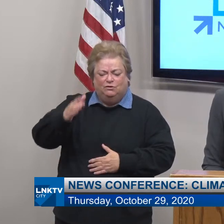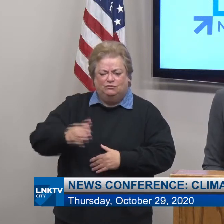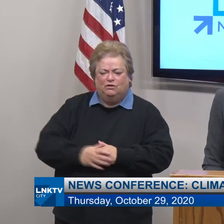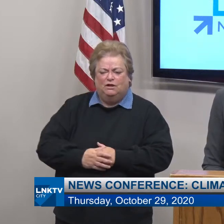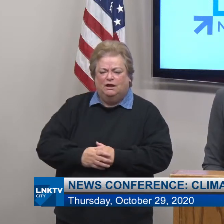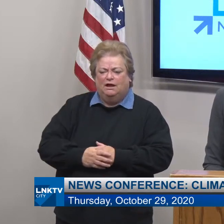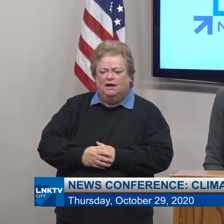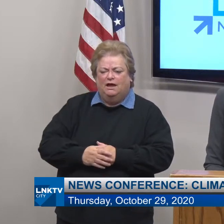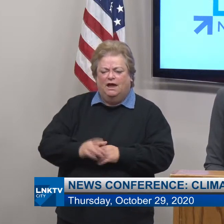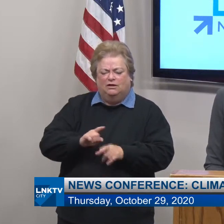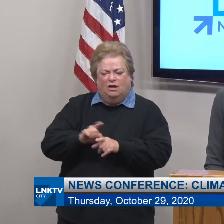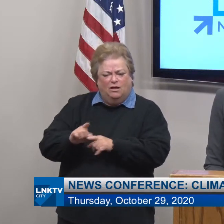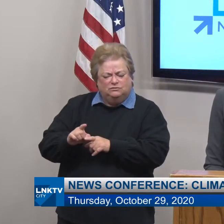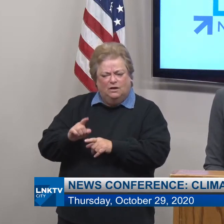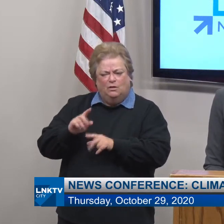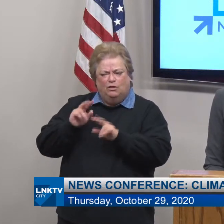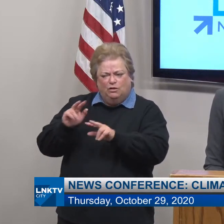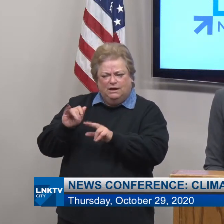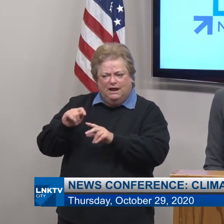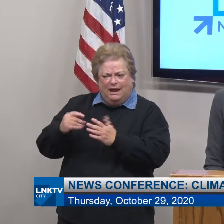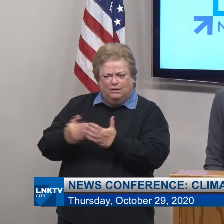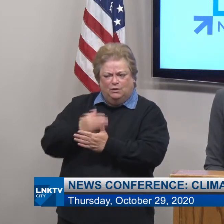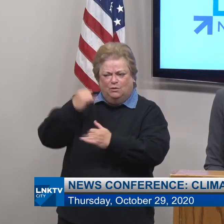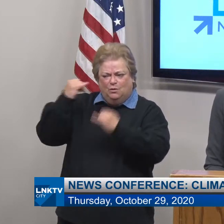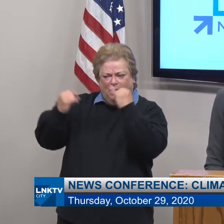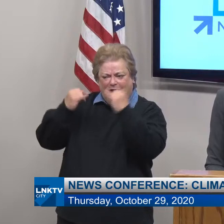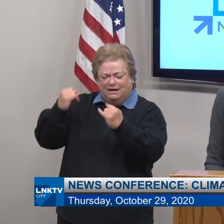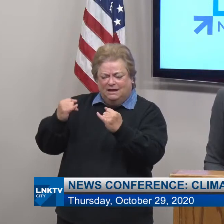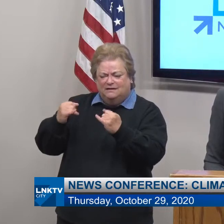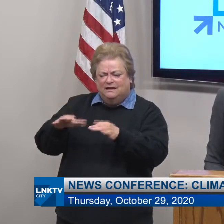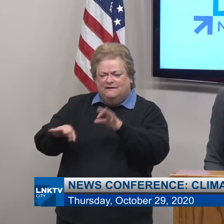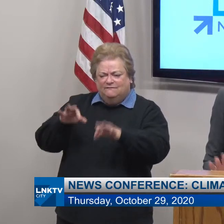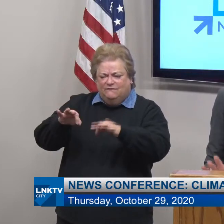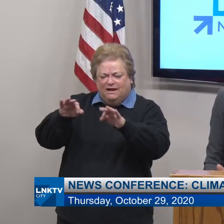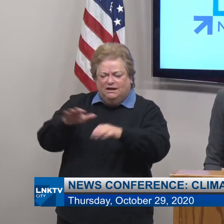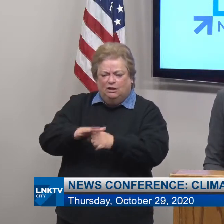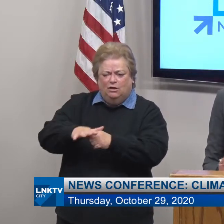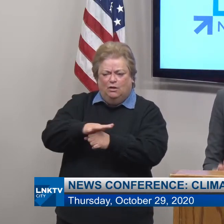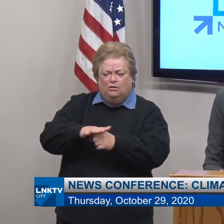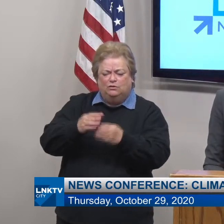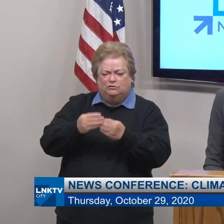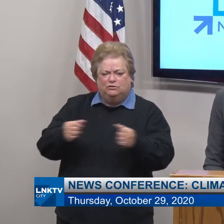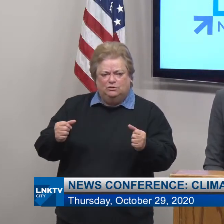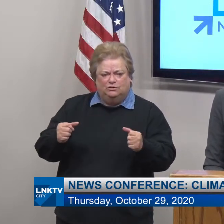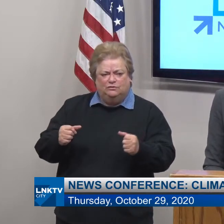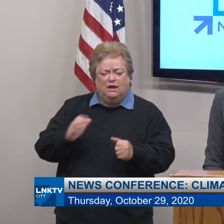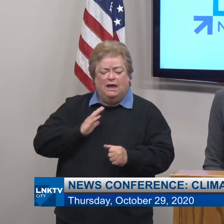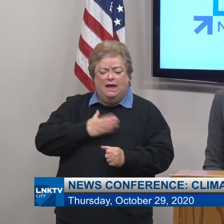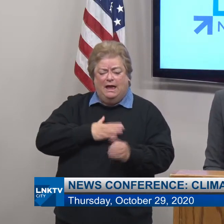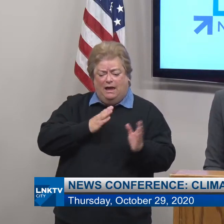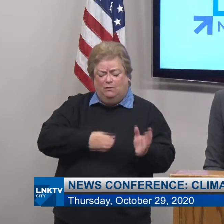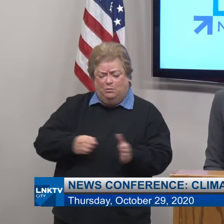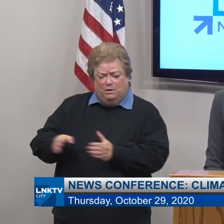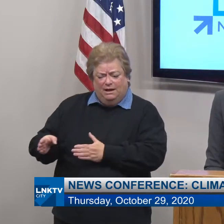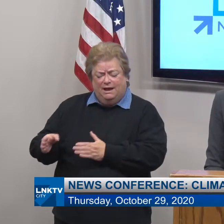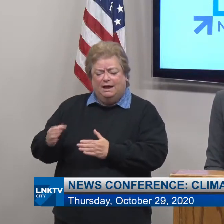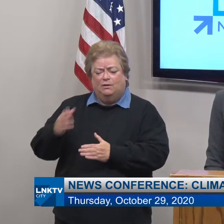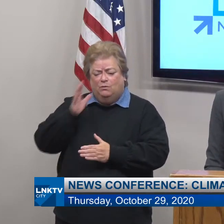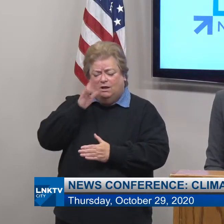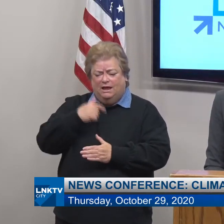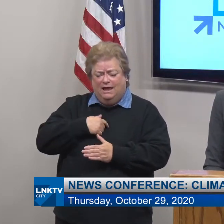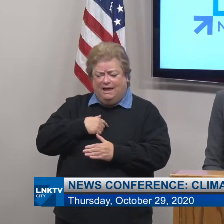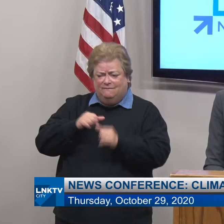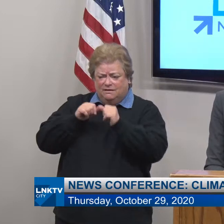steering innovation and encouraging local solutions. In this sense, the draft plan continues the